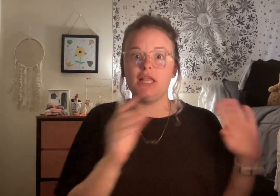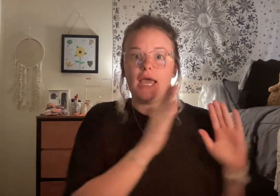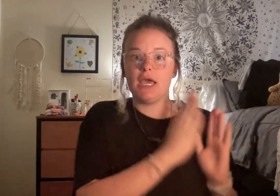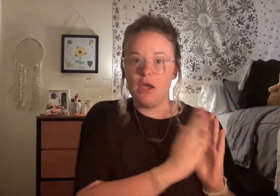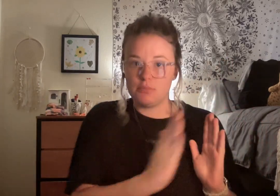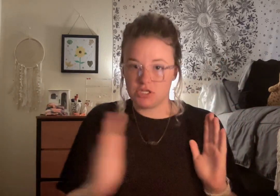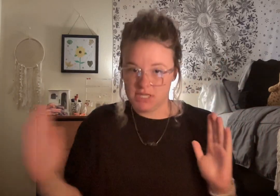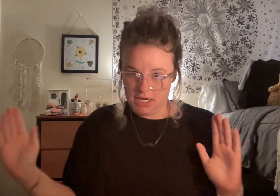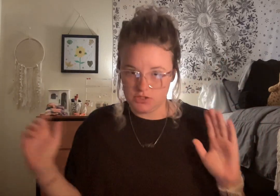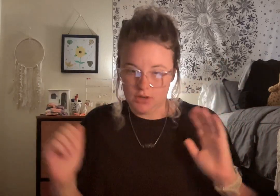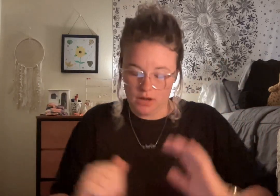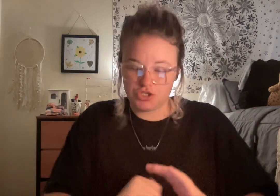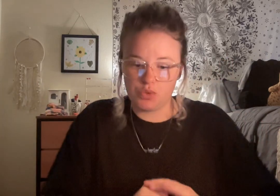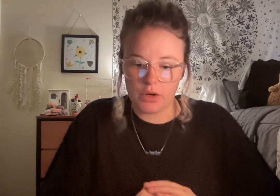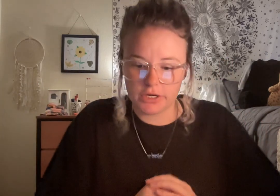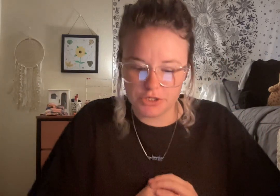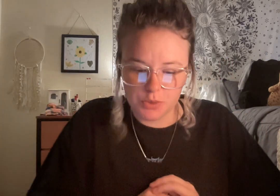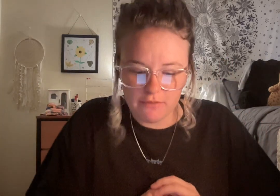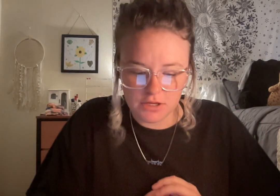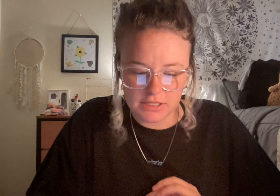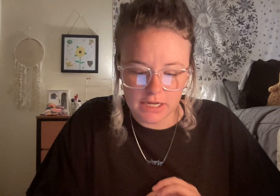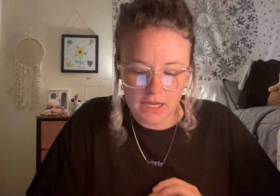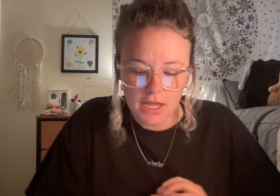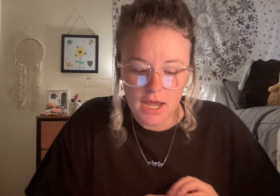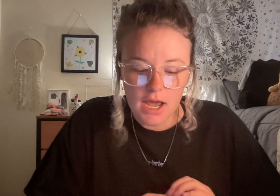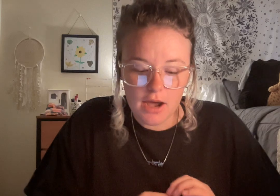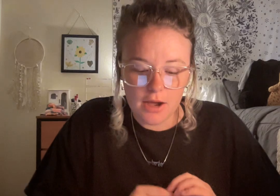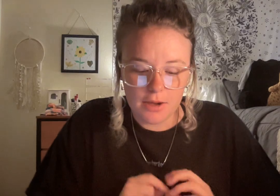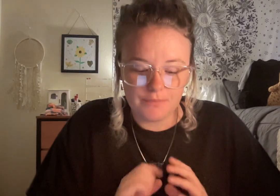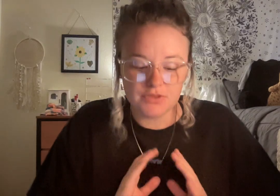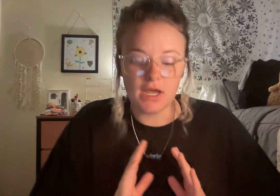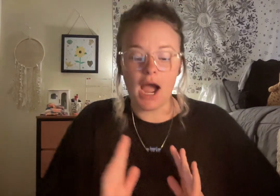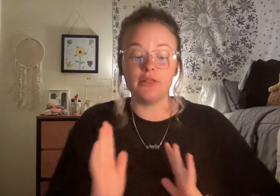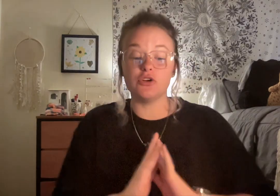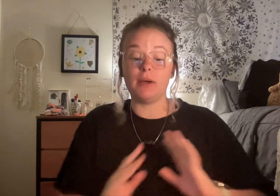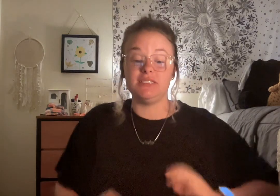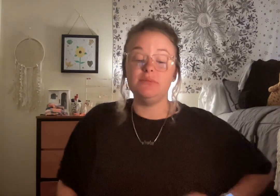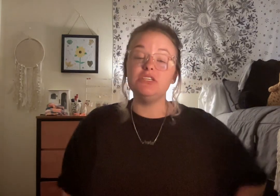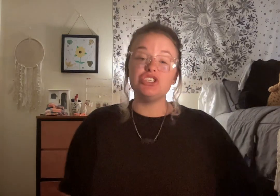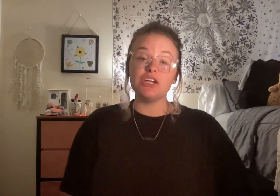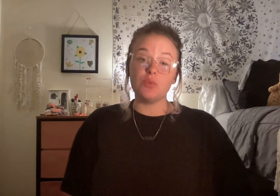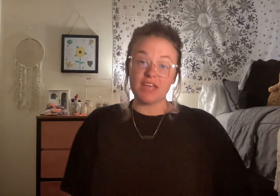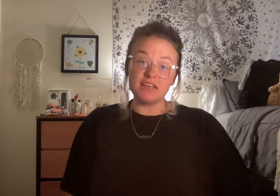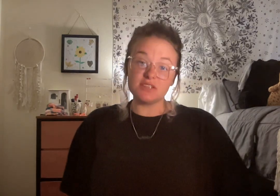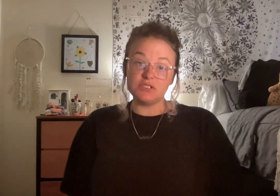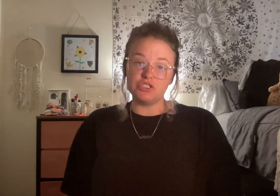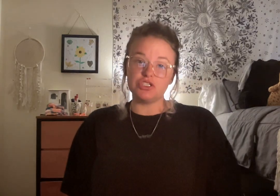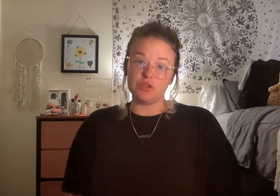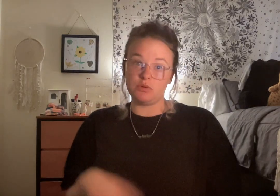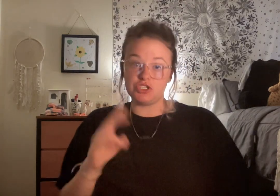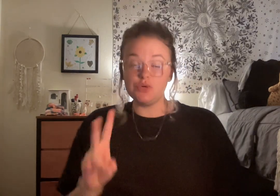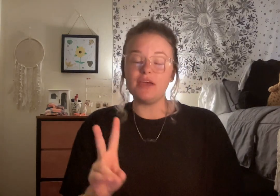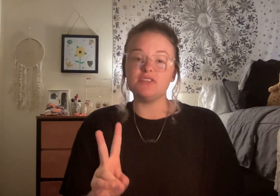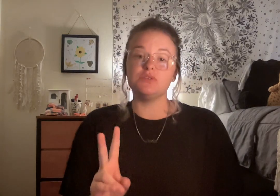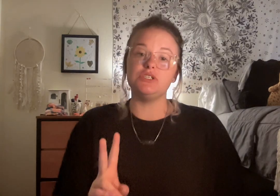like precise on how she wanted to do everything. I learned about team teaching with ASL teachers. There was 2 ASL teachers